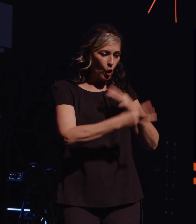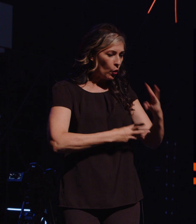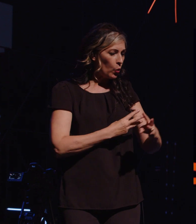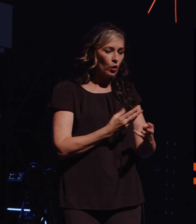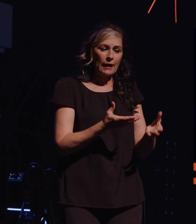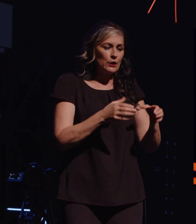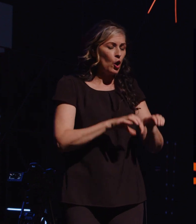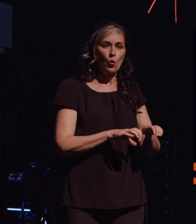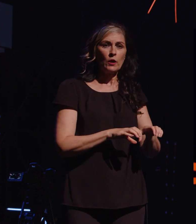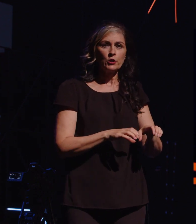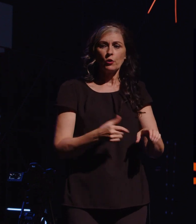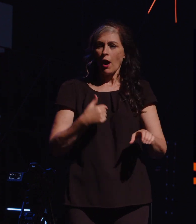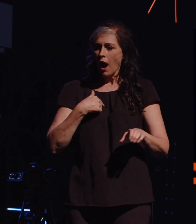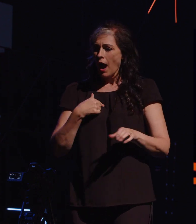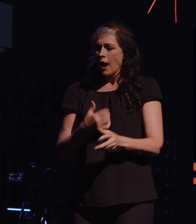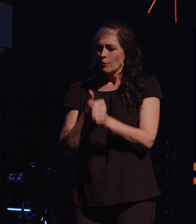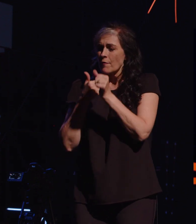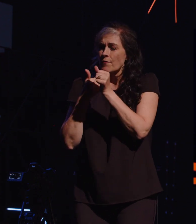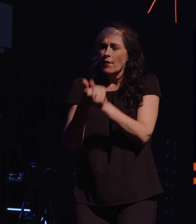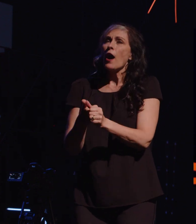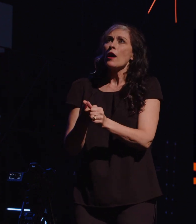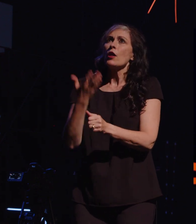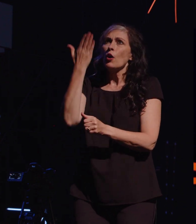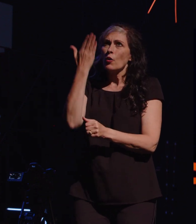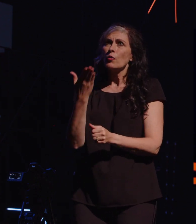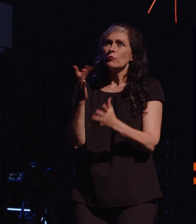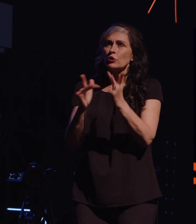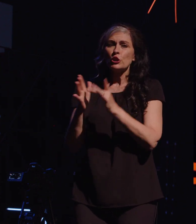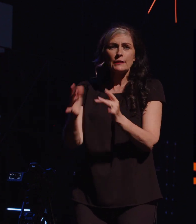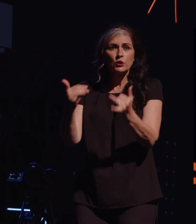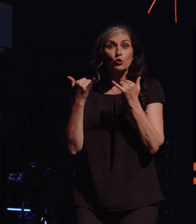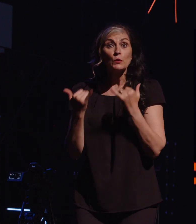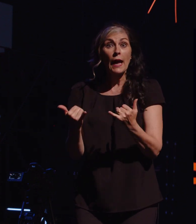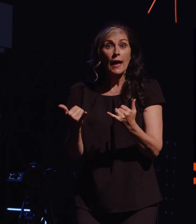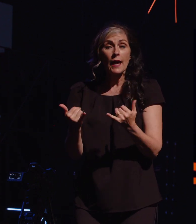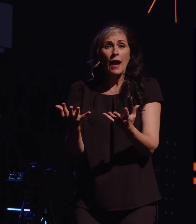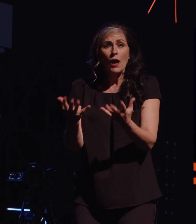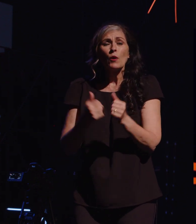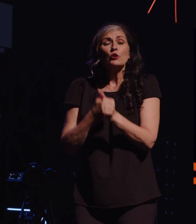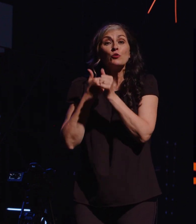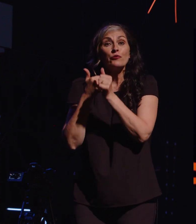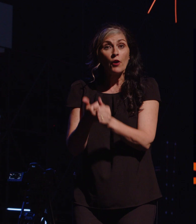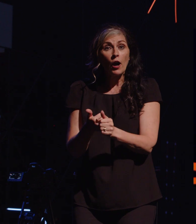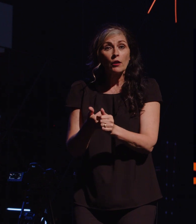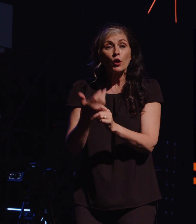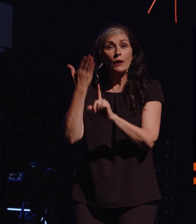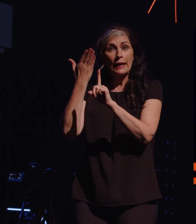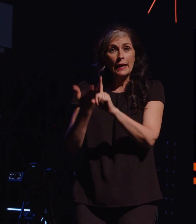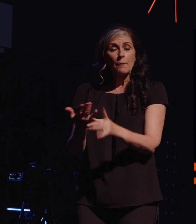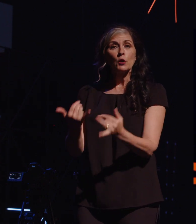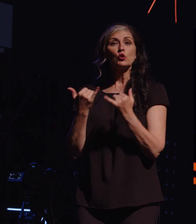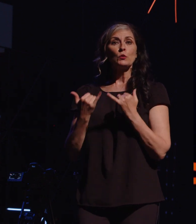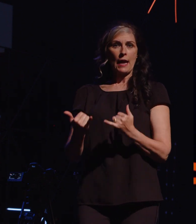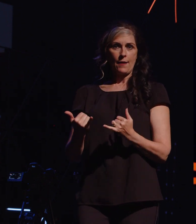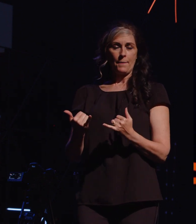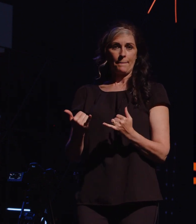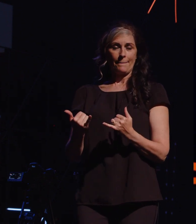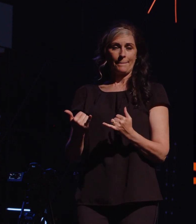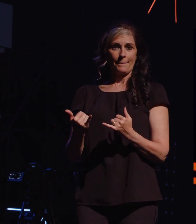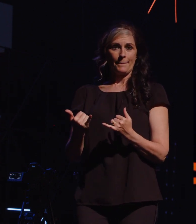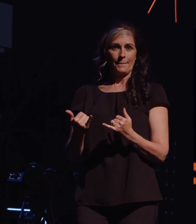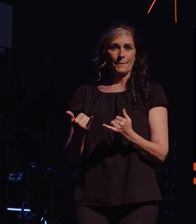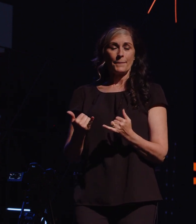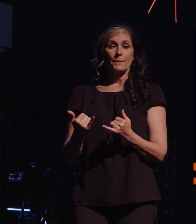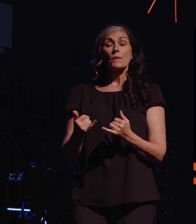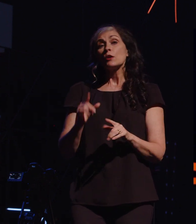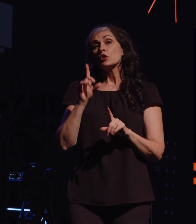follow after what I want. I want to follow Jesus today. I want to follow him today. So